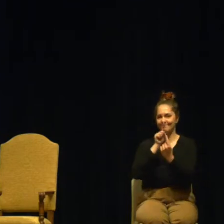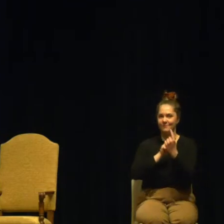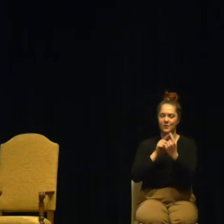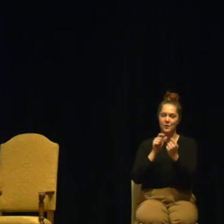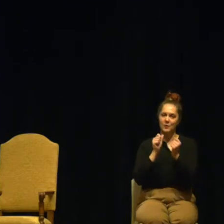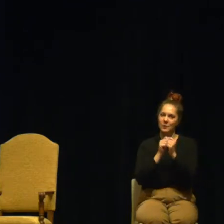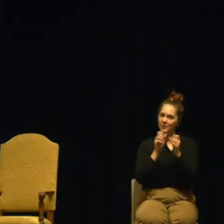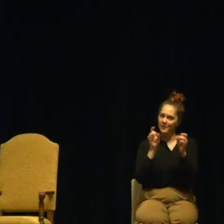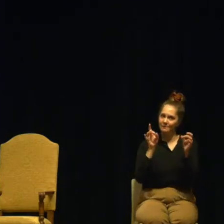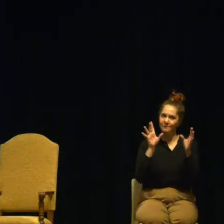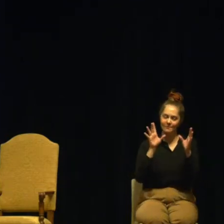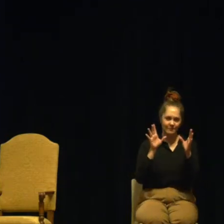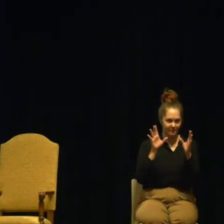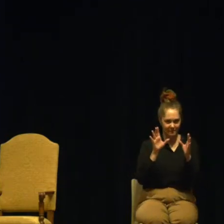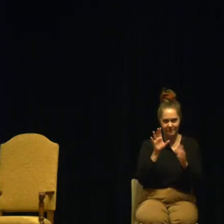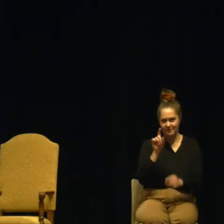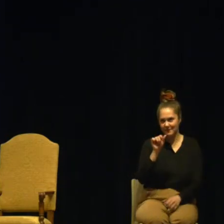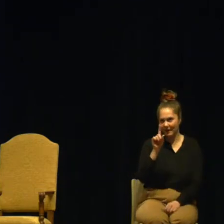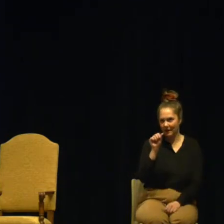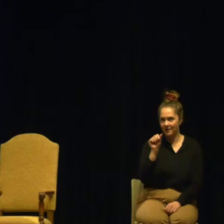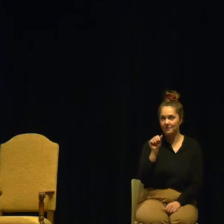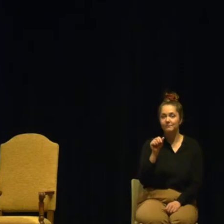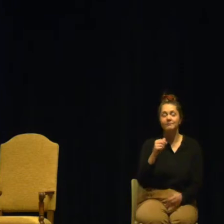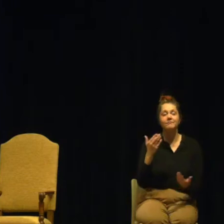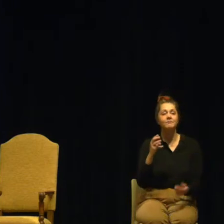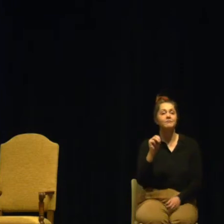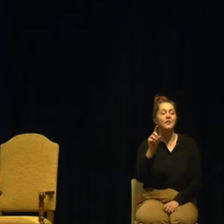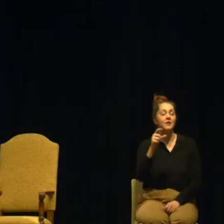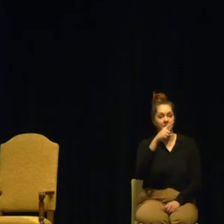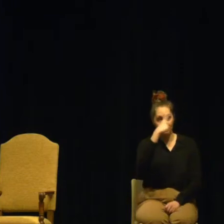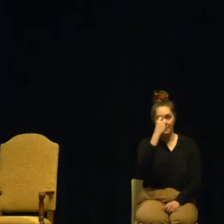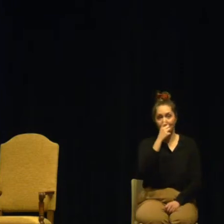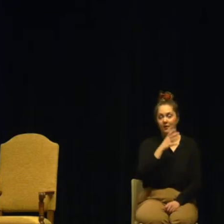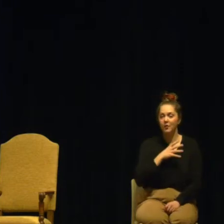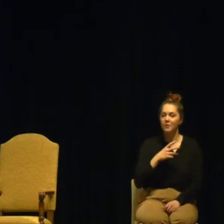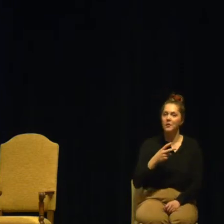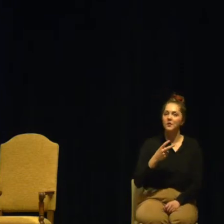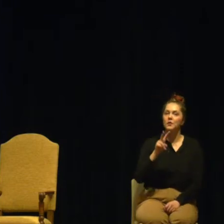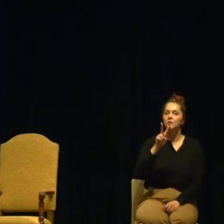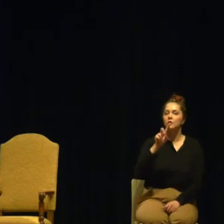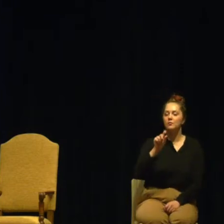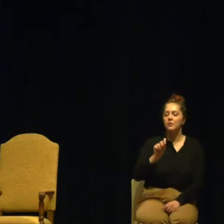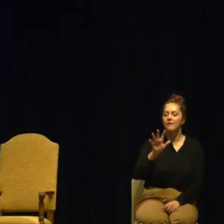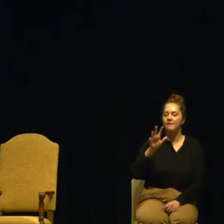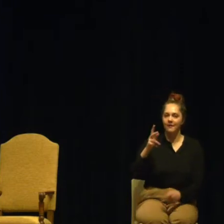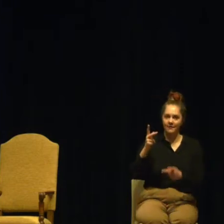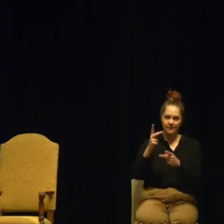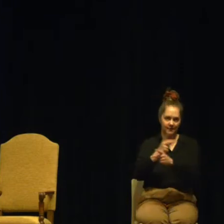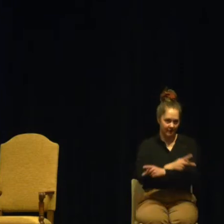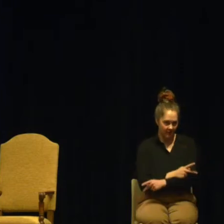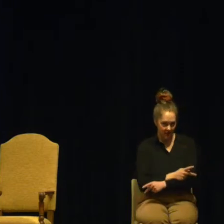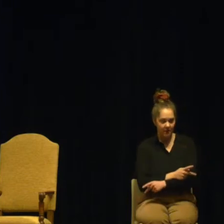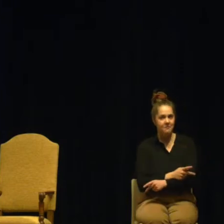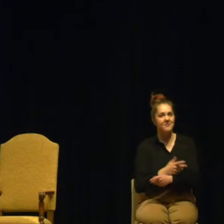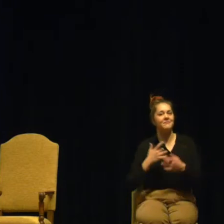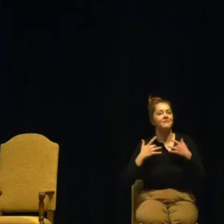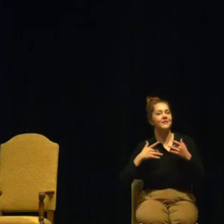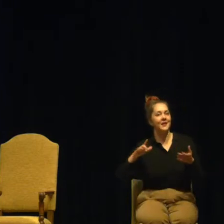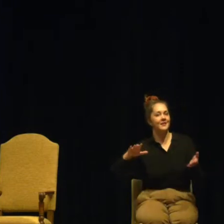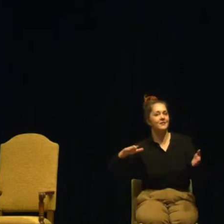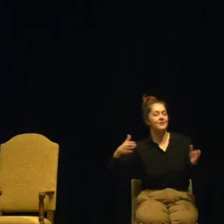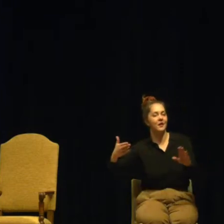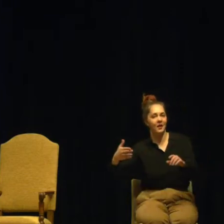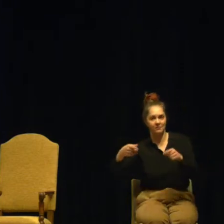sobering data. In Maryland, Black women are 2.5 times more likely to